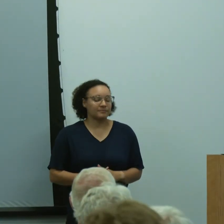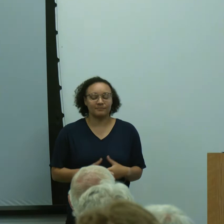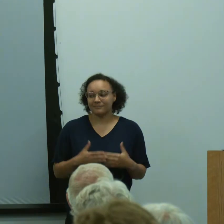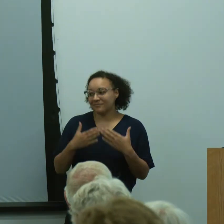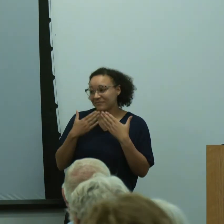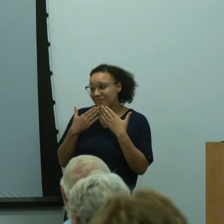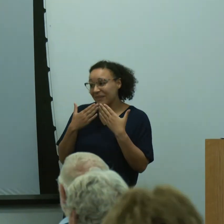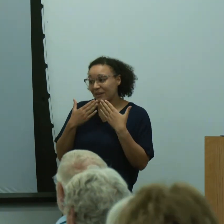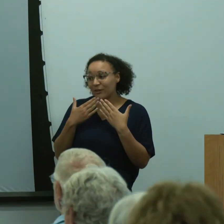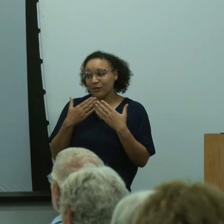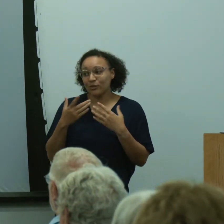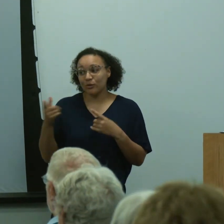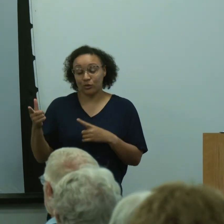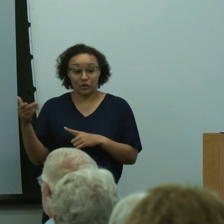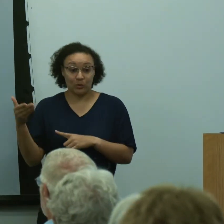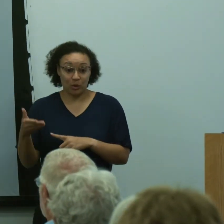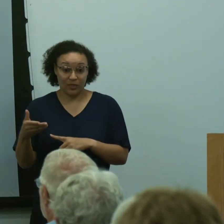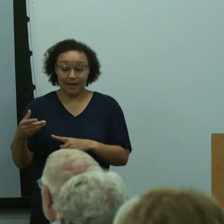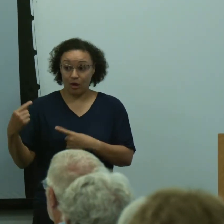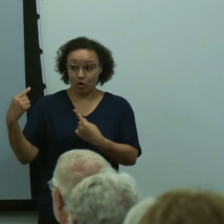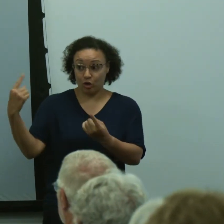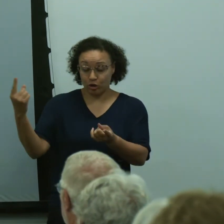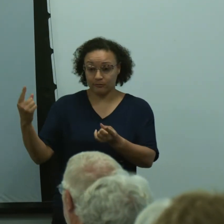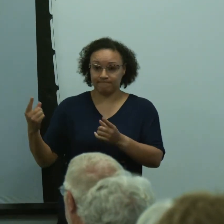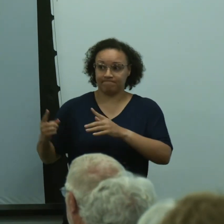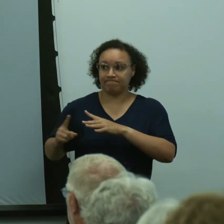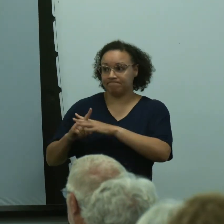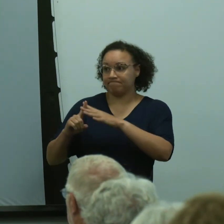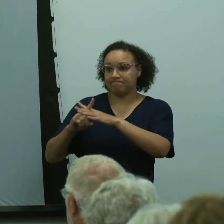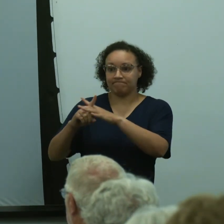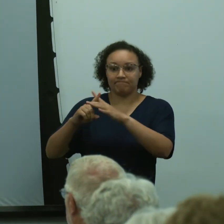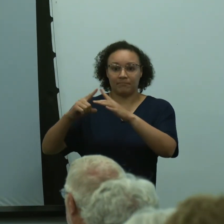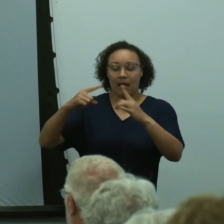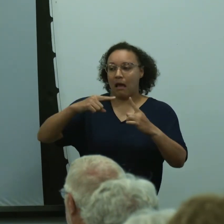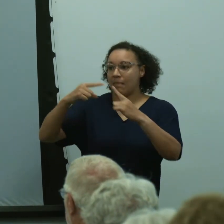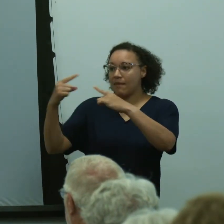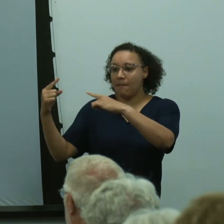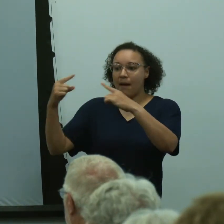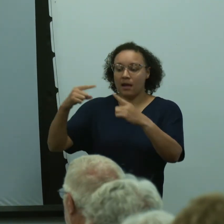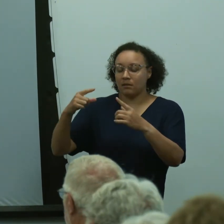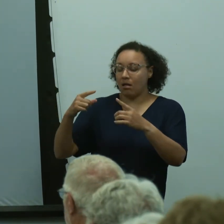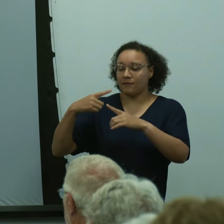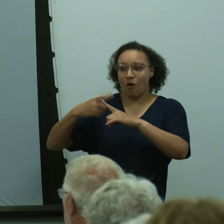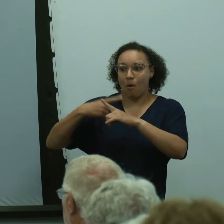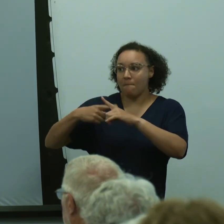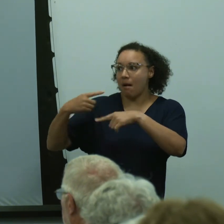Thank you, Catherine. She was there in all those battles that waged over months.